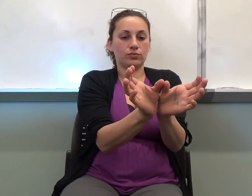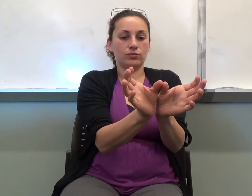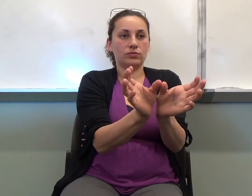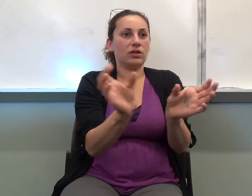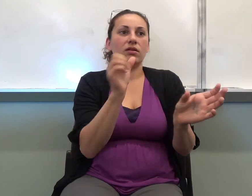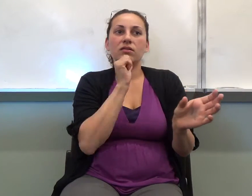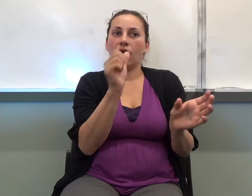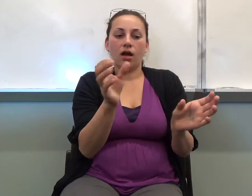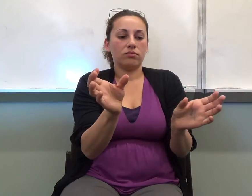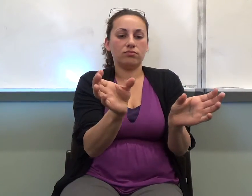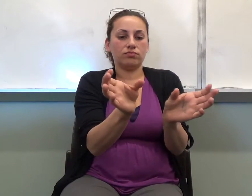no overlap.